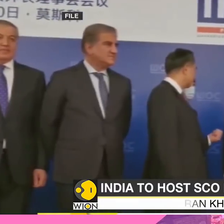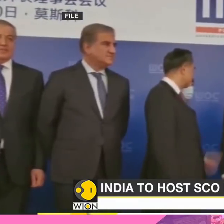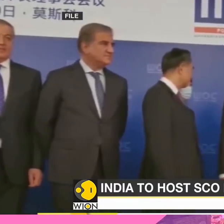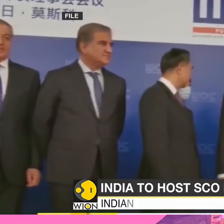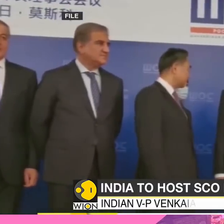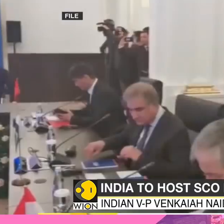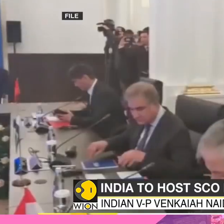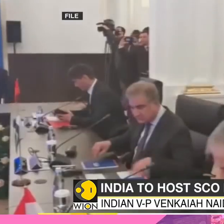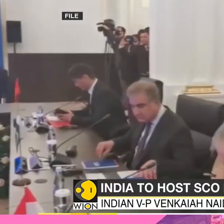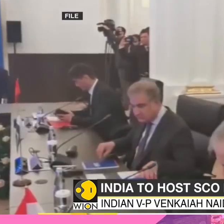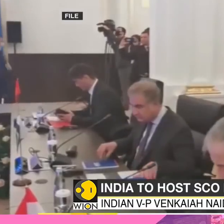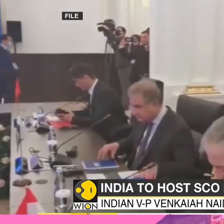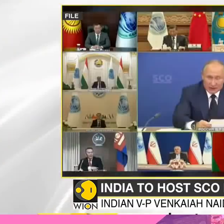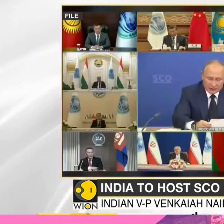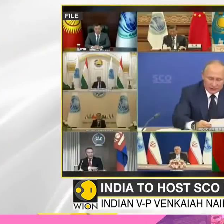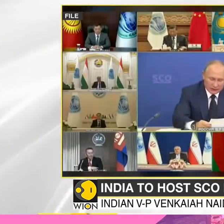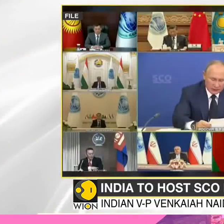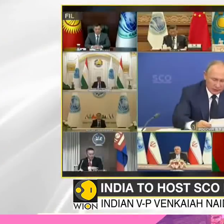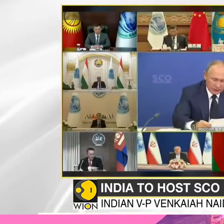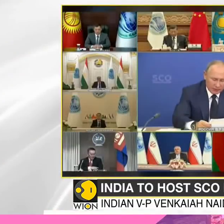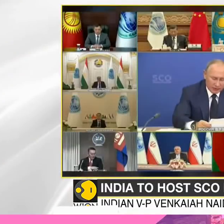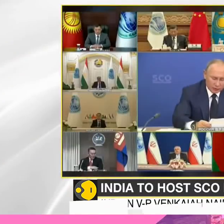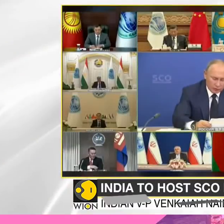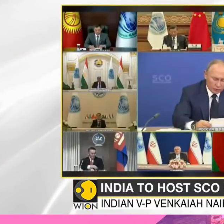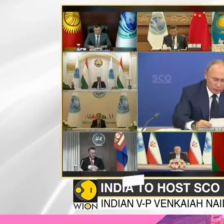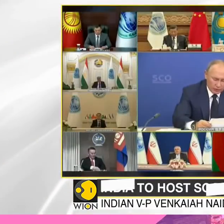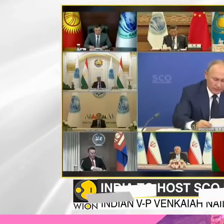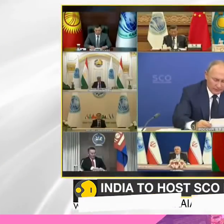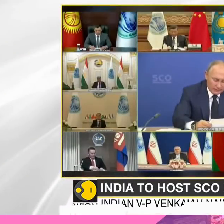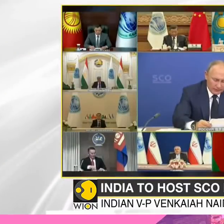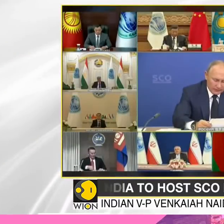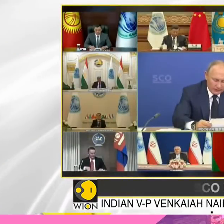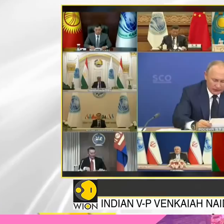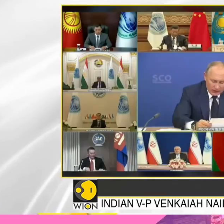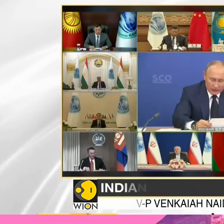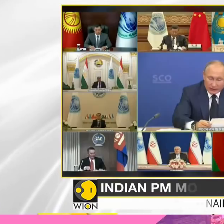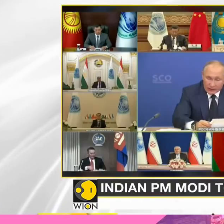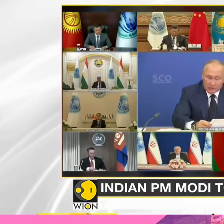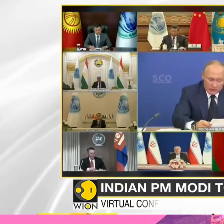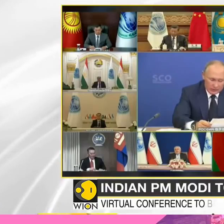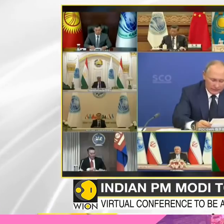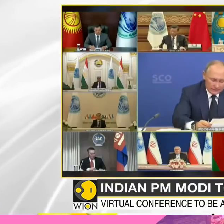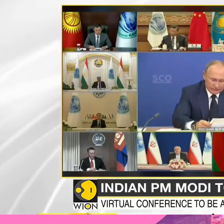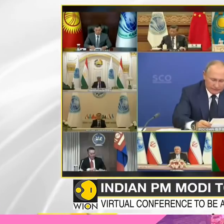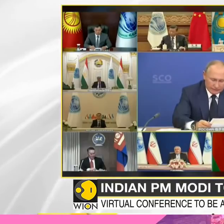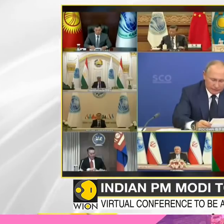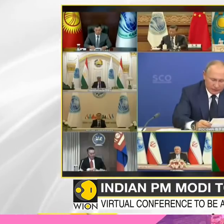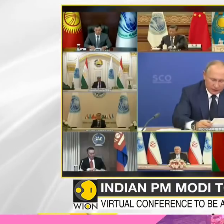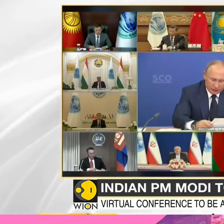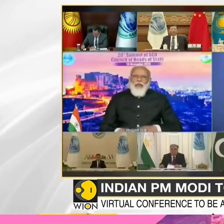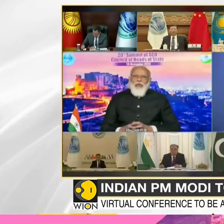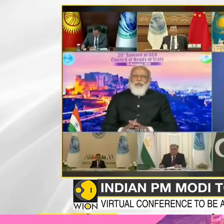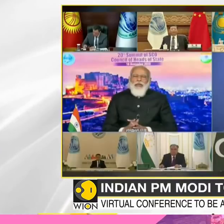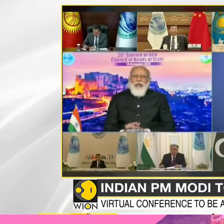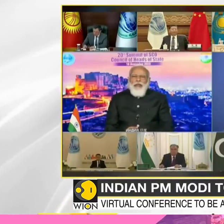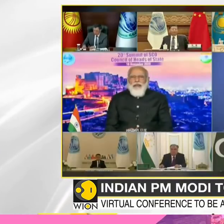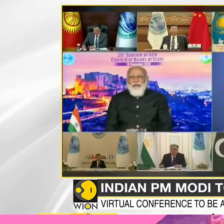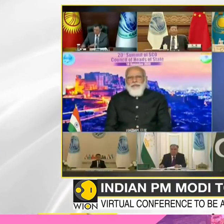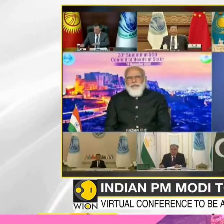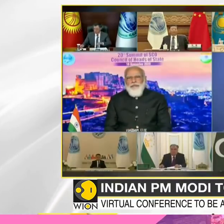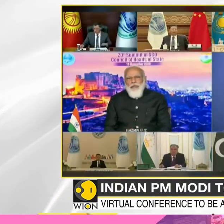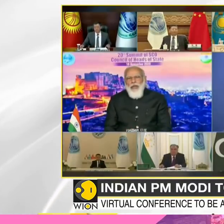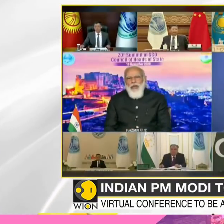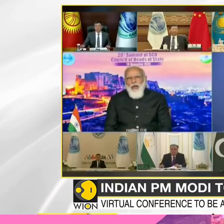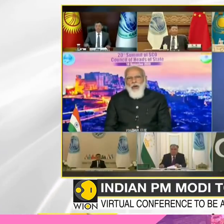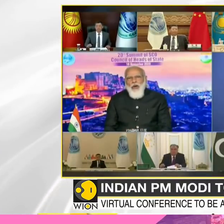The Council of Heads of Government is the second highest body of the SCO and it is responsible for handling the grouping's trade and economic agenda and